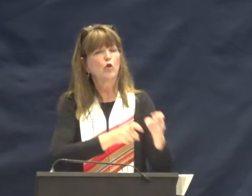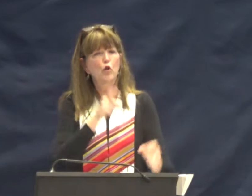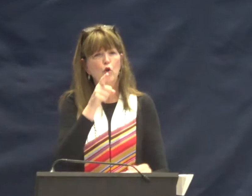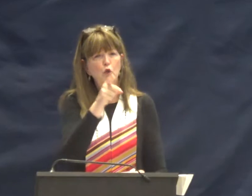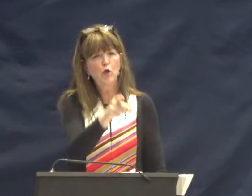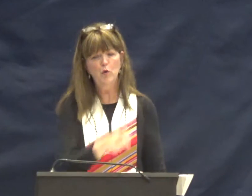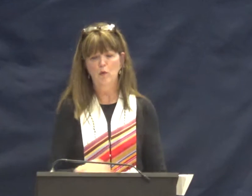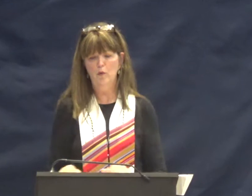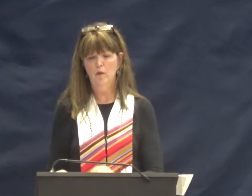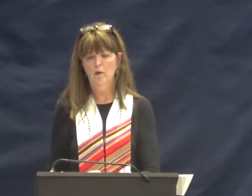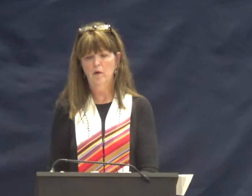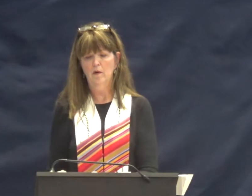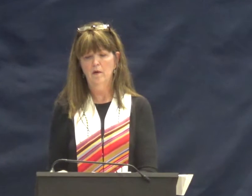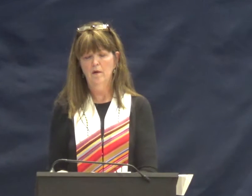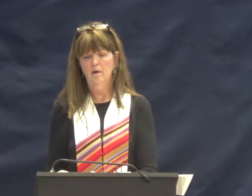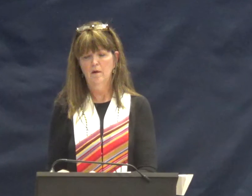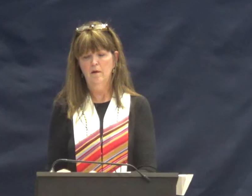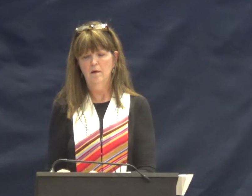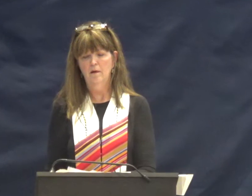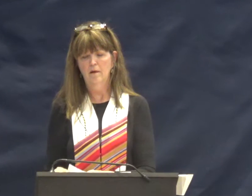who persecute you.